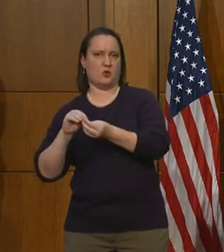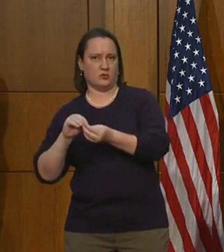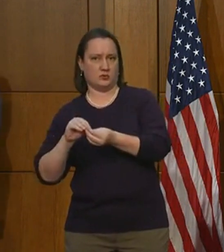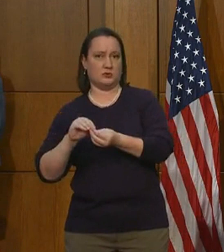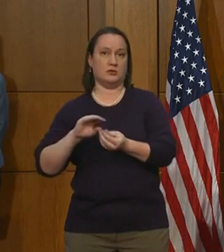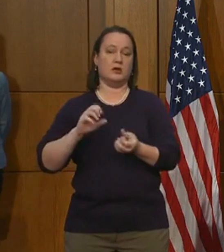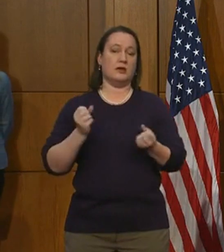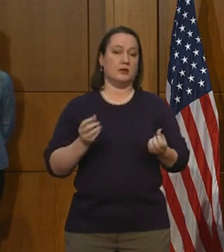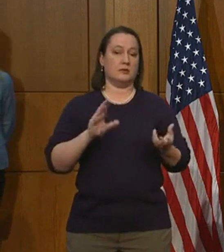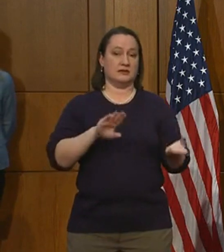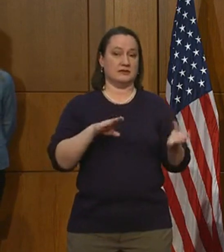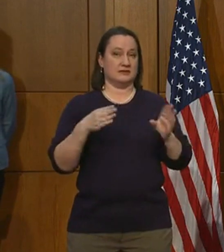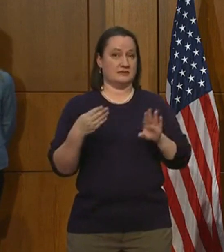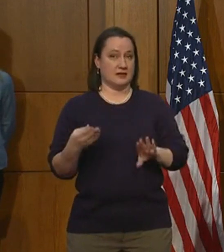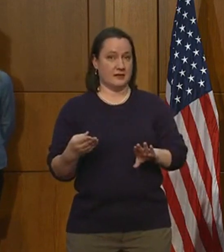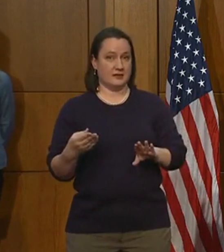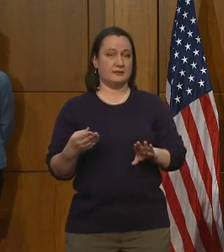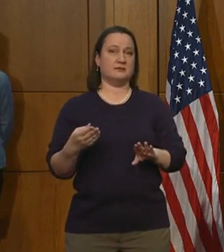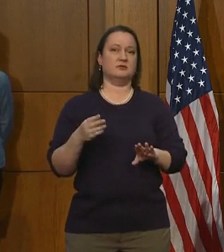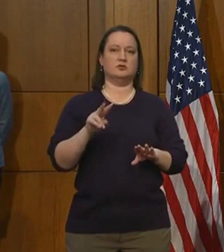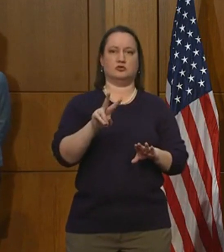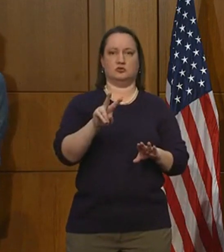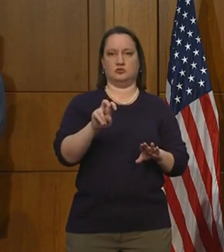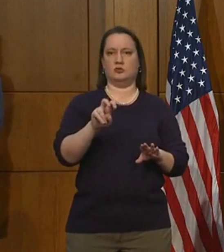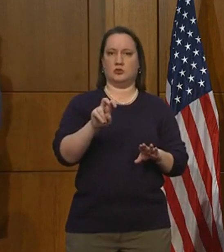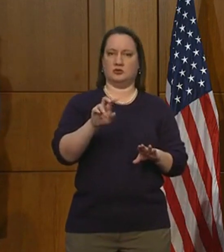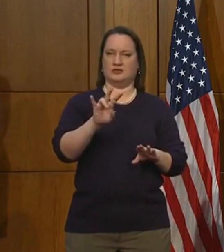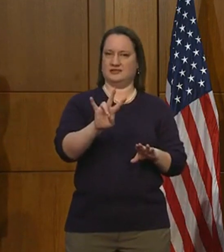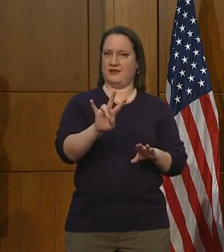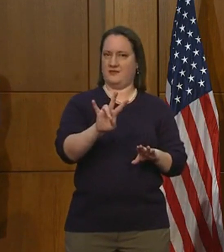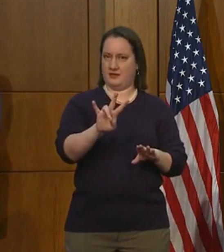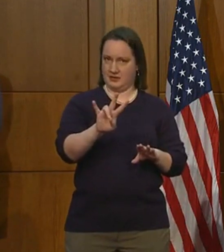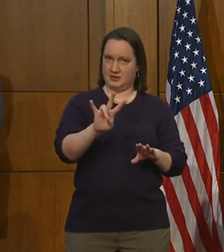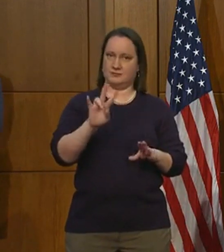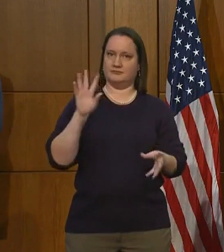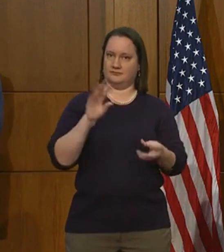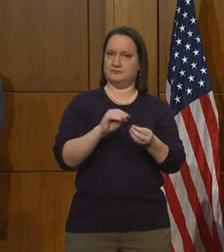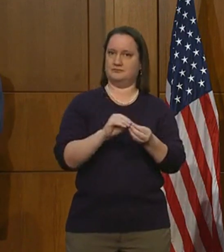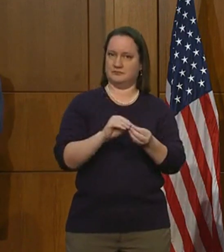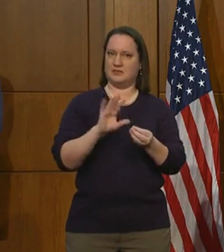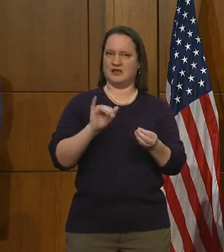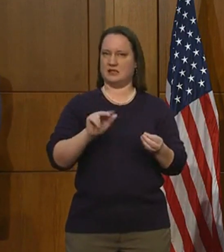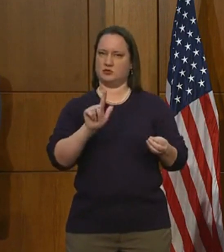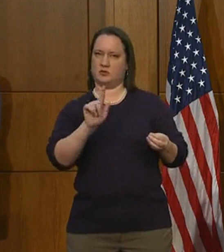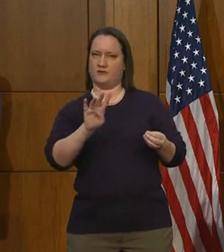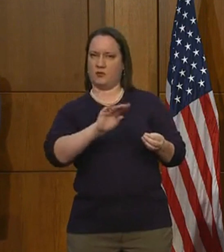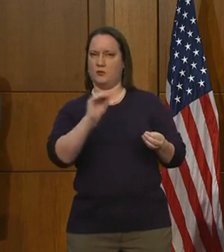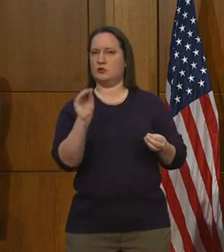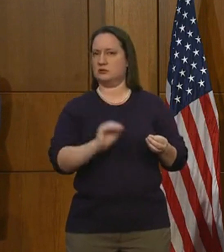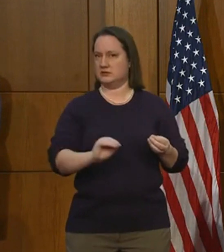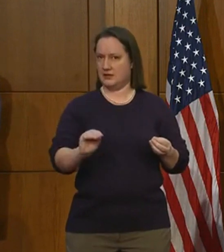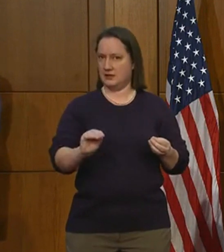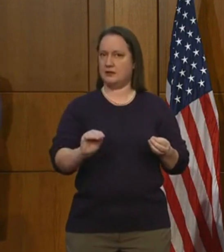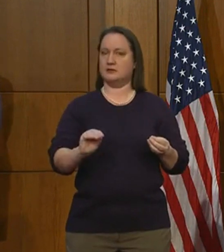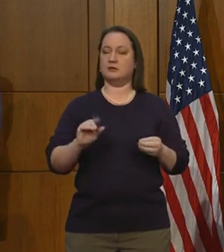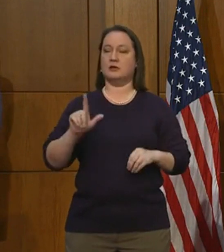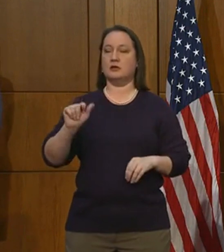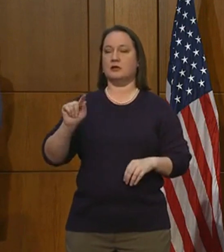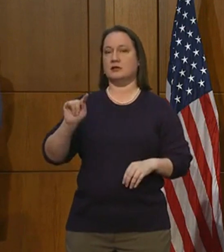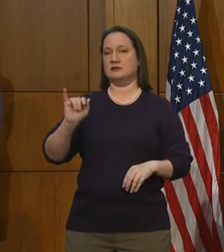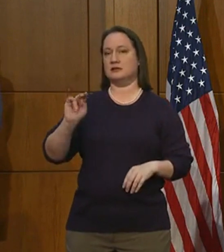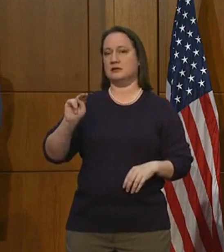the African American population, 207, which is about 24%. For